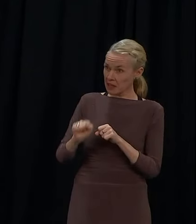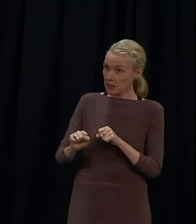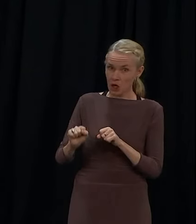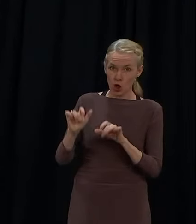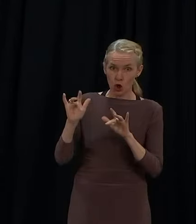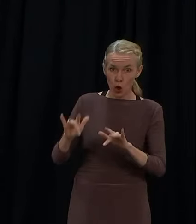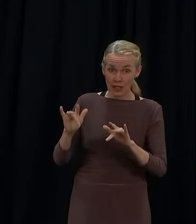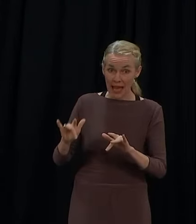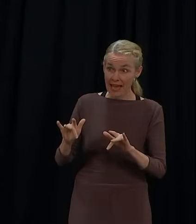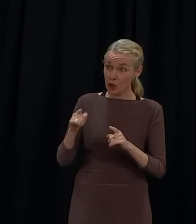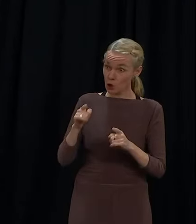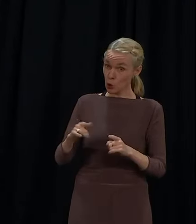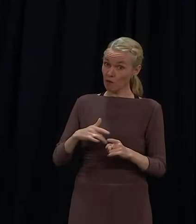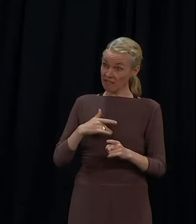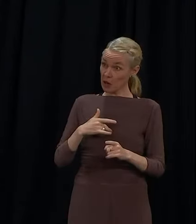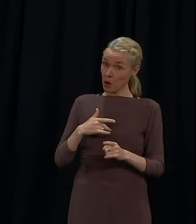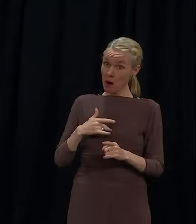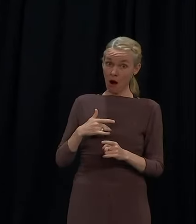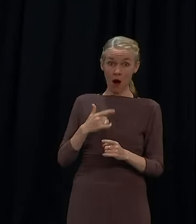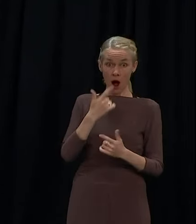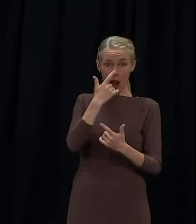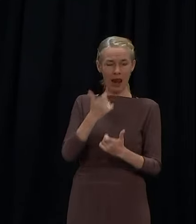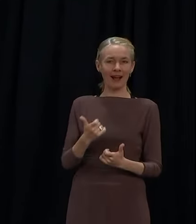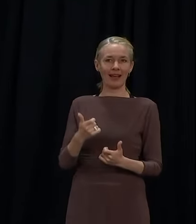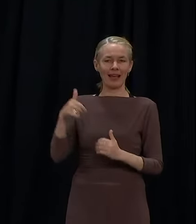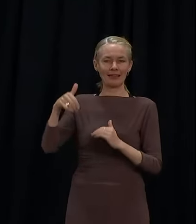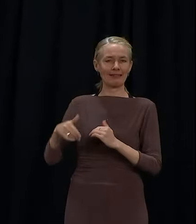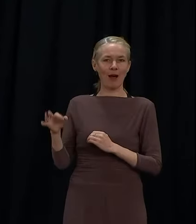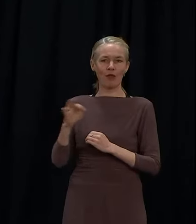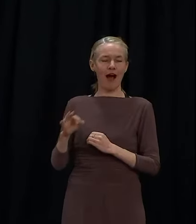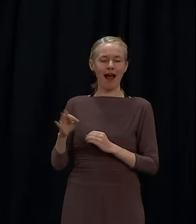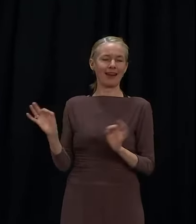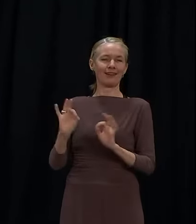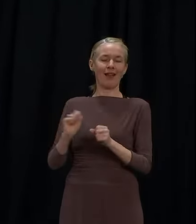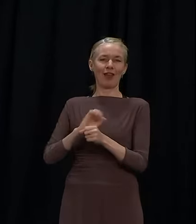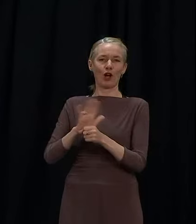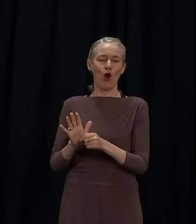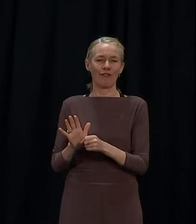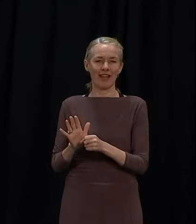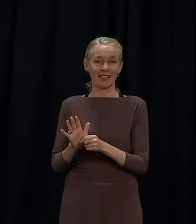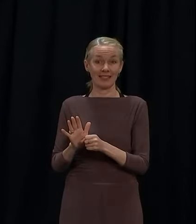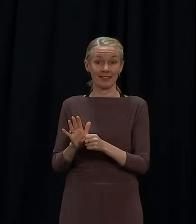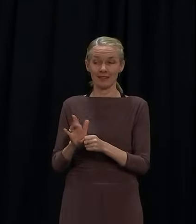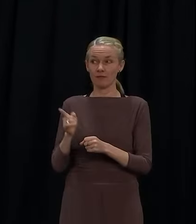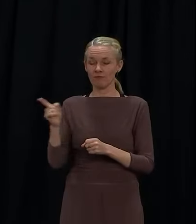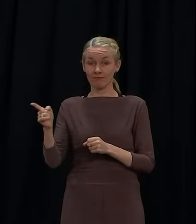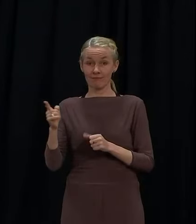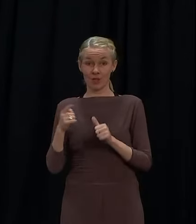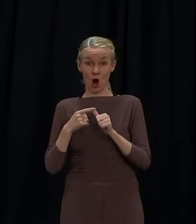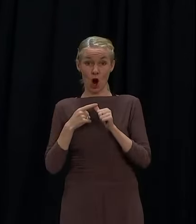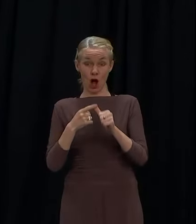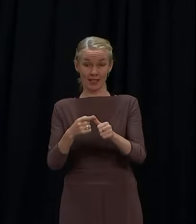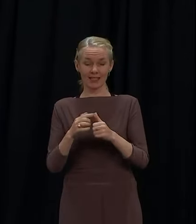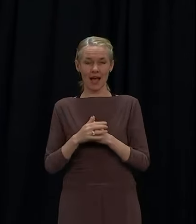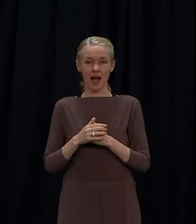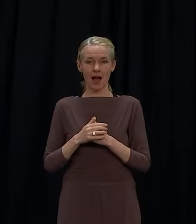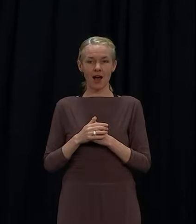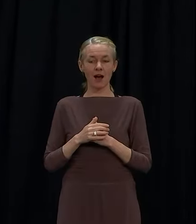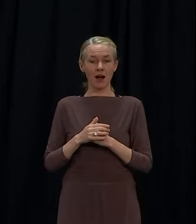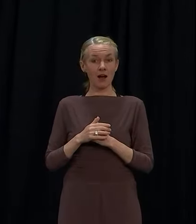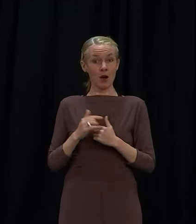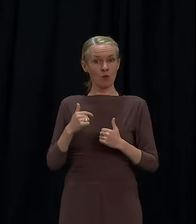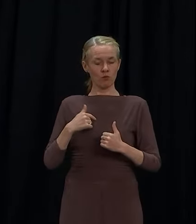its way Delta? Oh, look, we're very pleased at this stage to see that swift move to level